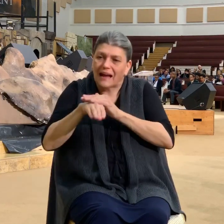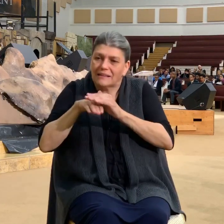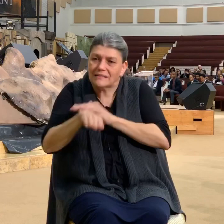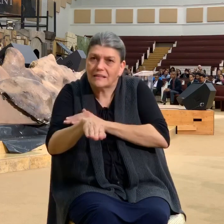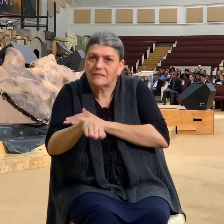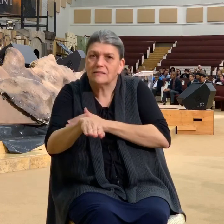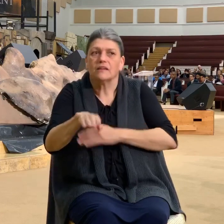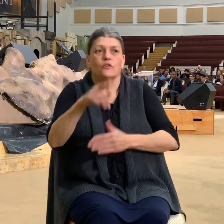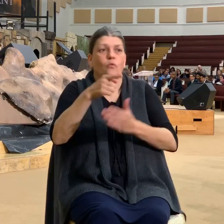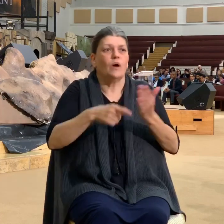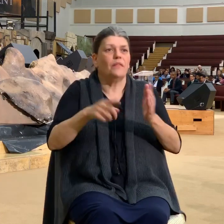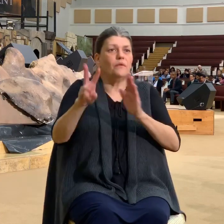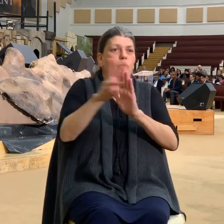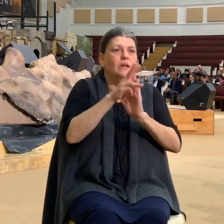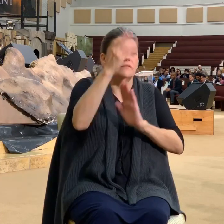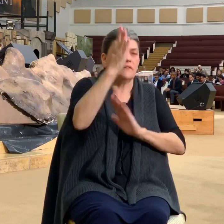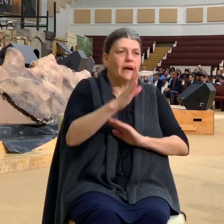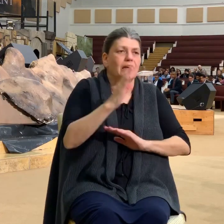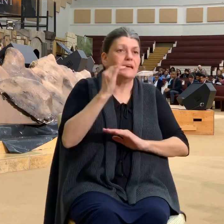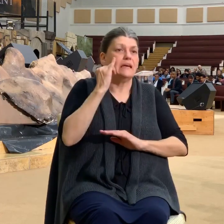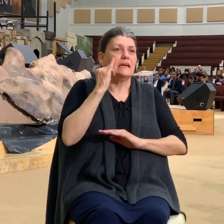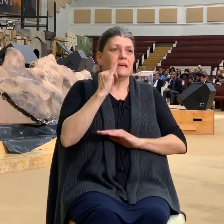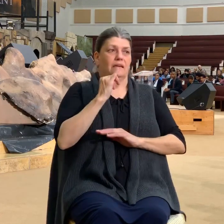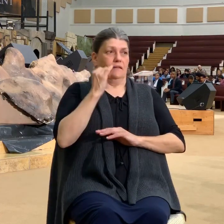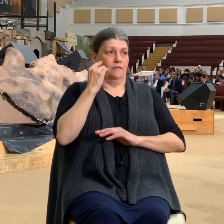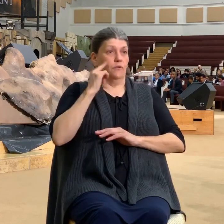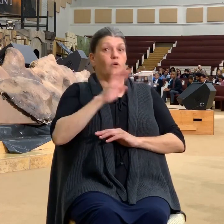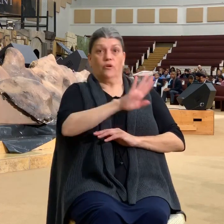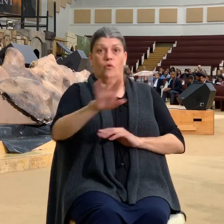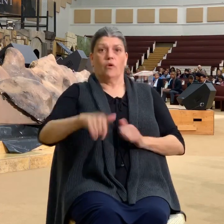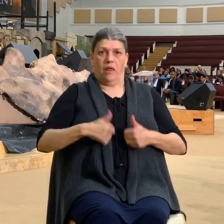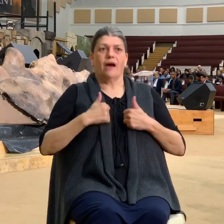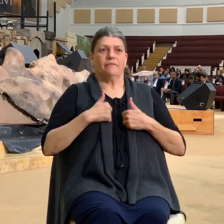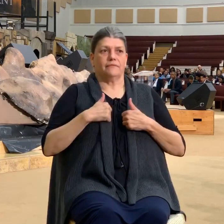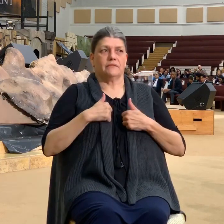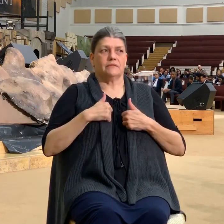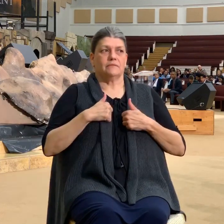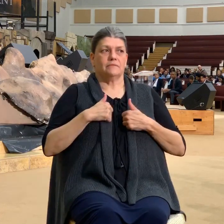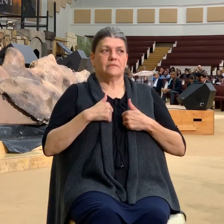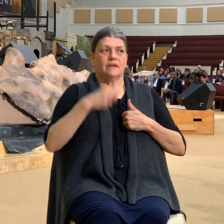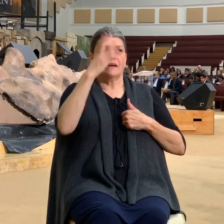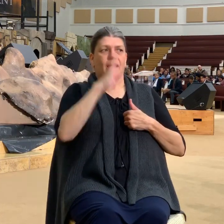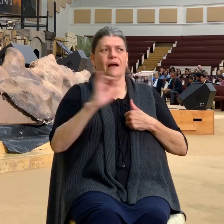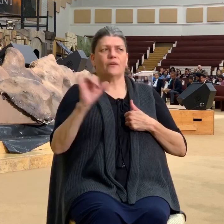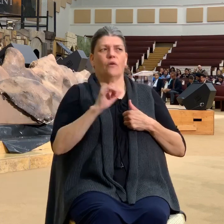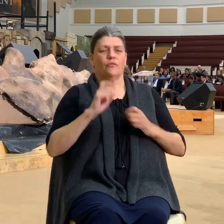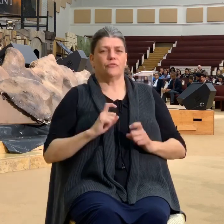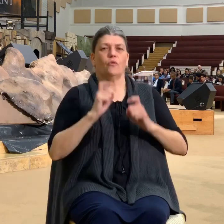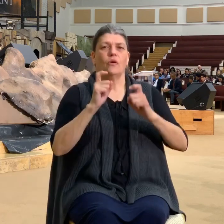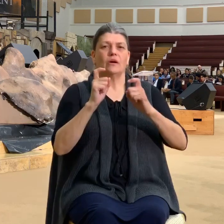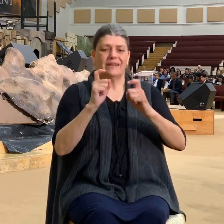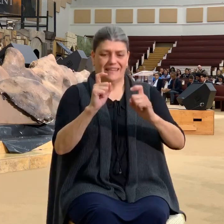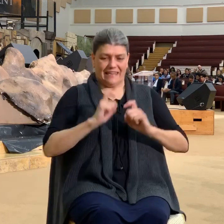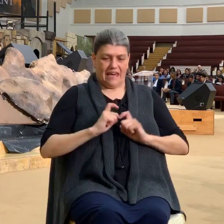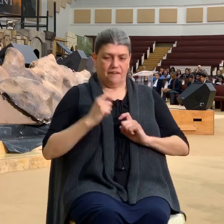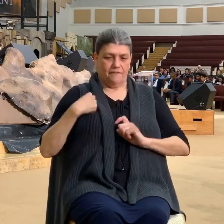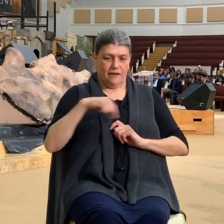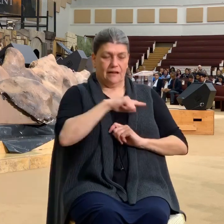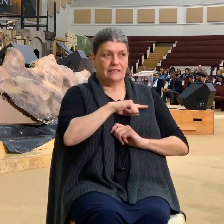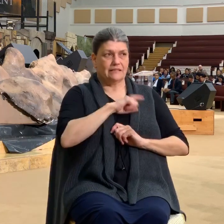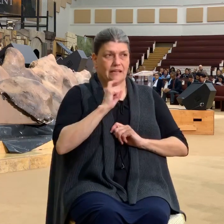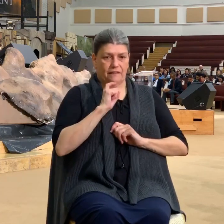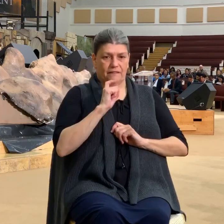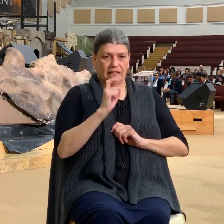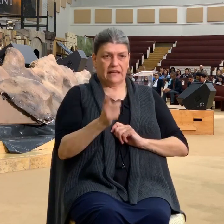God is for your life. Now, God also gave us the gift of, the Bible